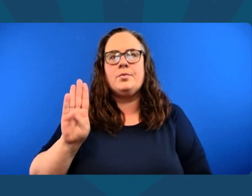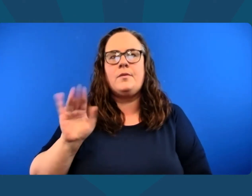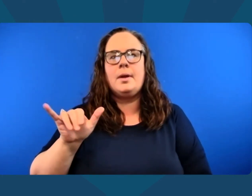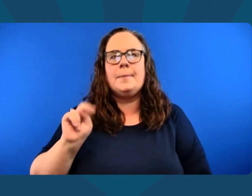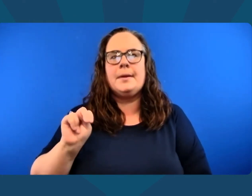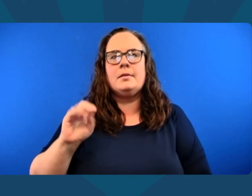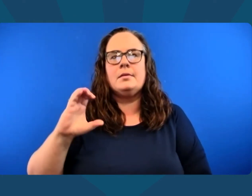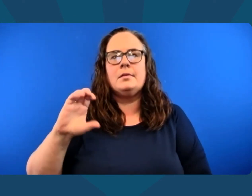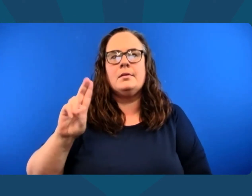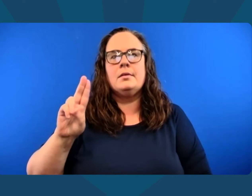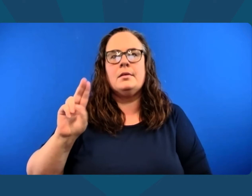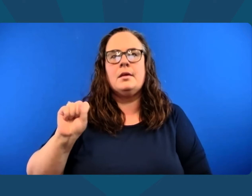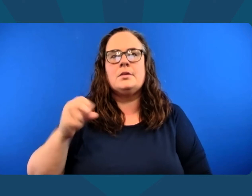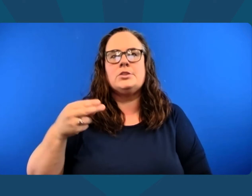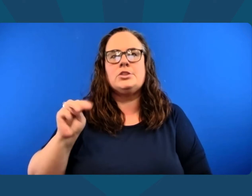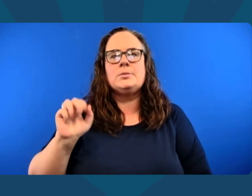Robin Cushman,